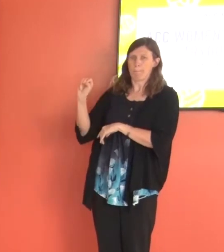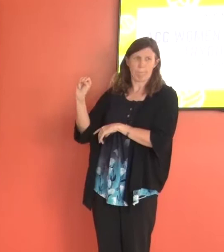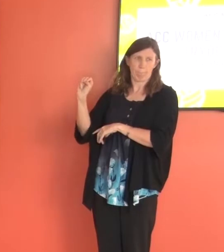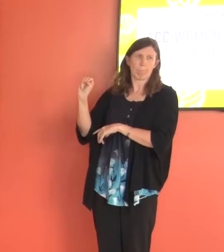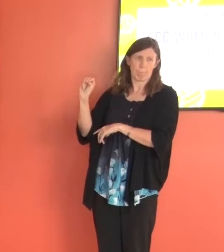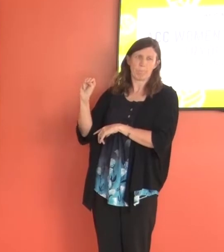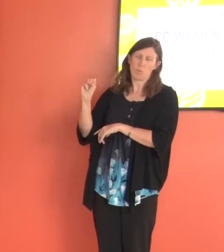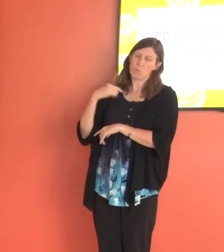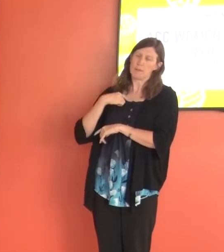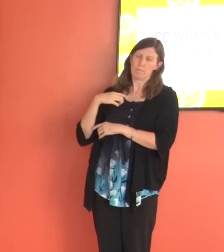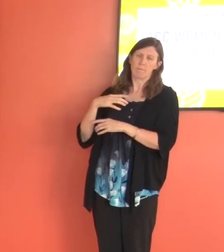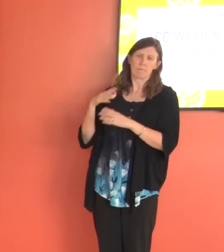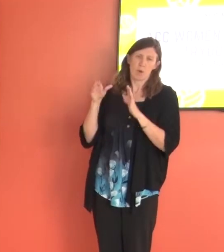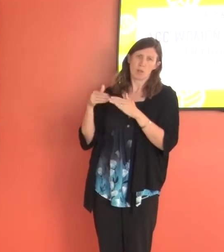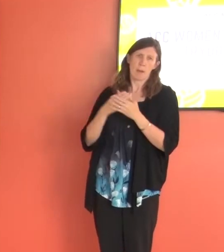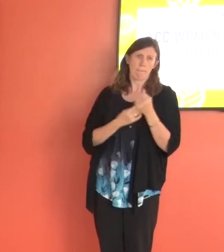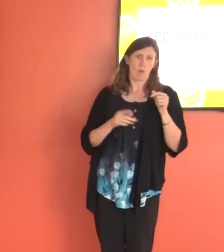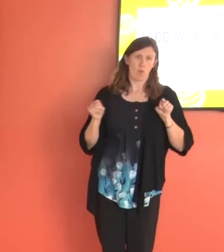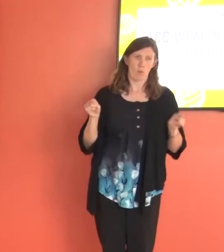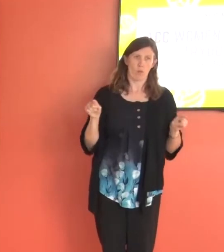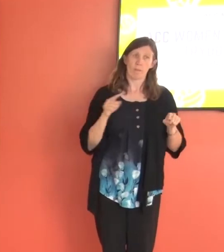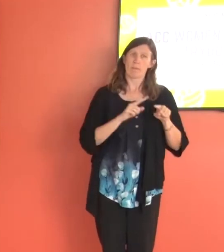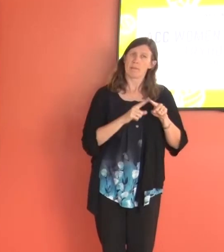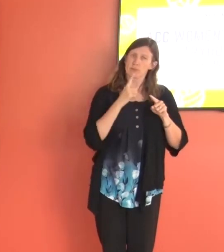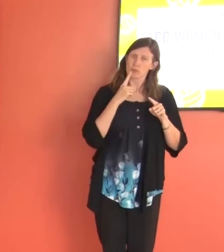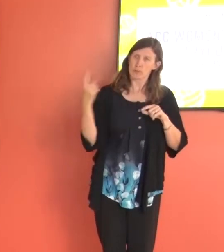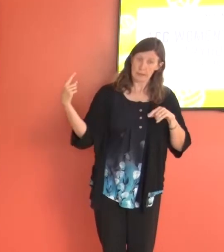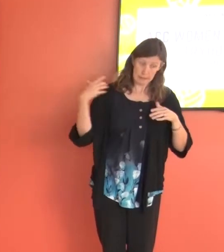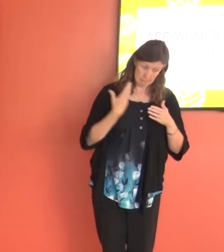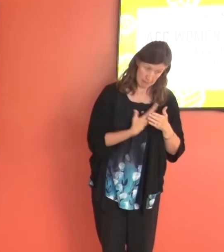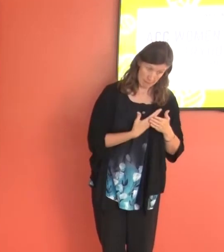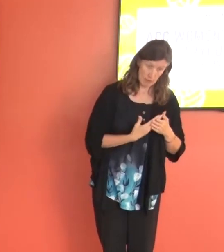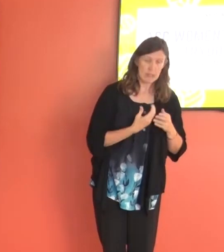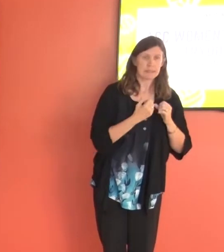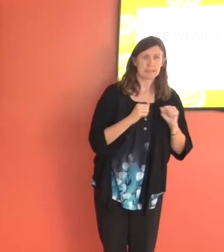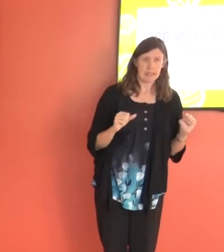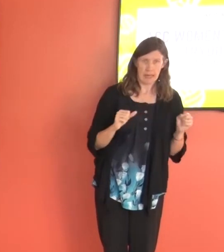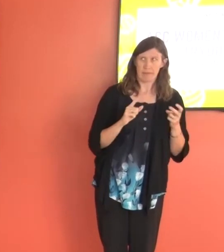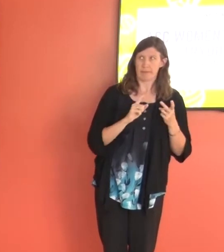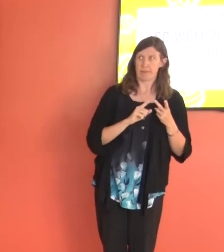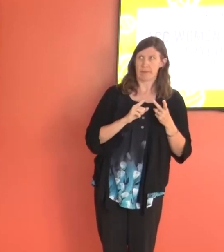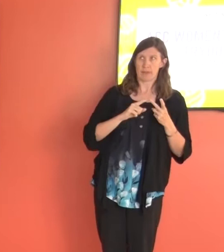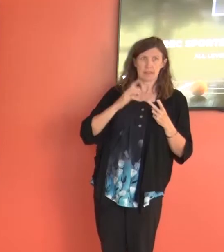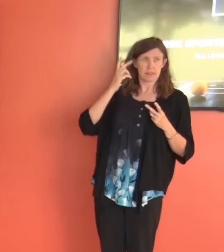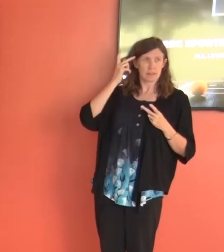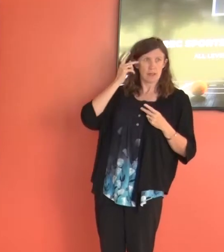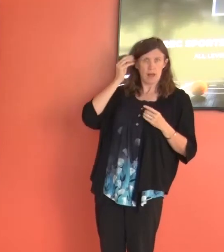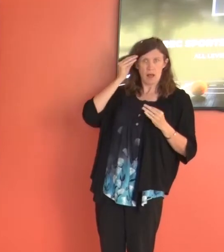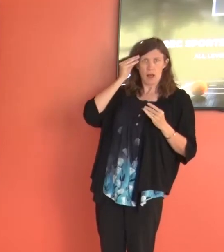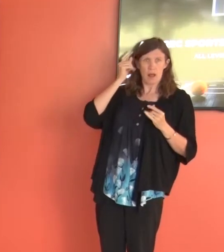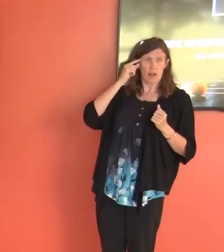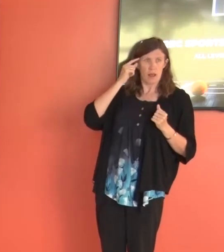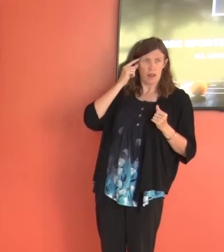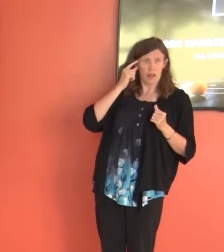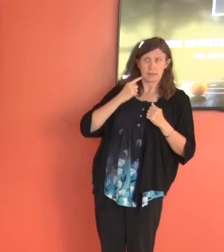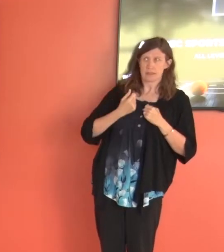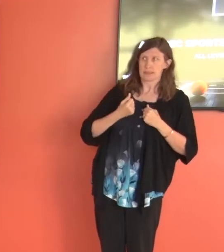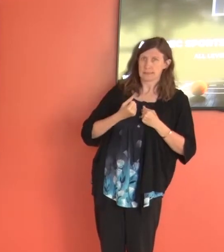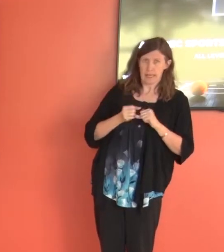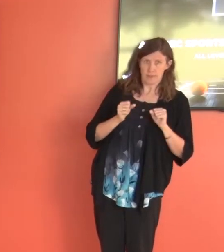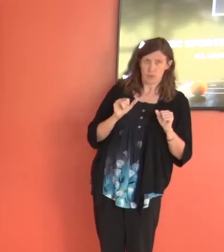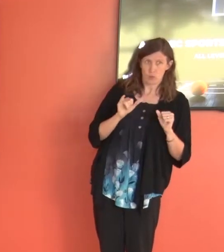that students are in a safe place and they feel a sense of psychological safety, and they're not just focused on how they're going to